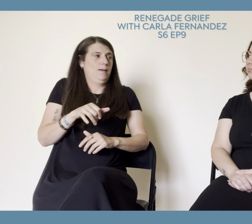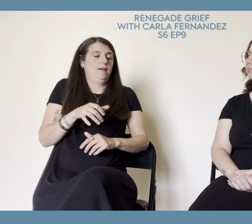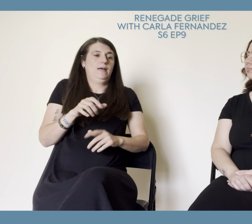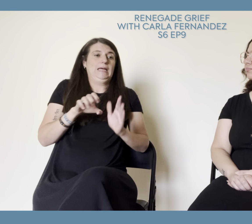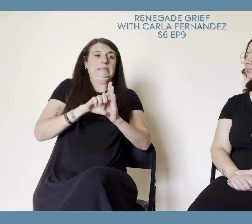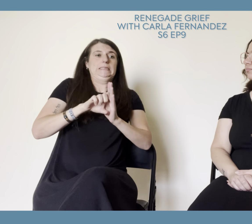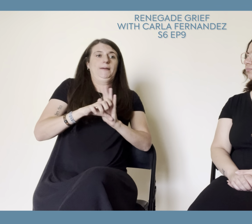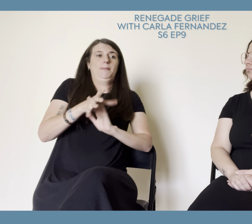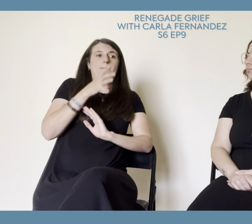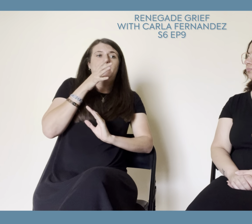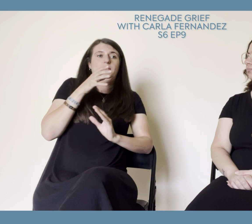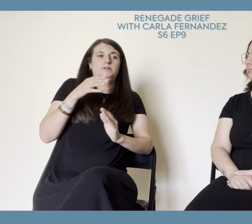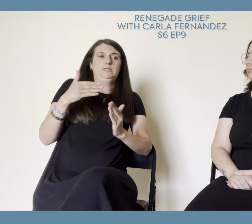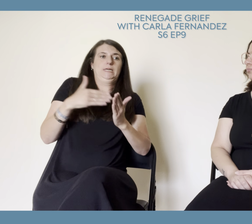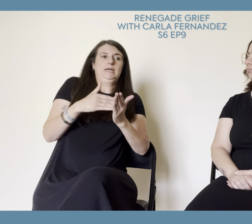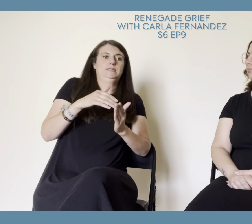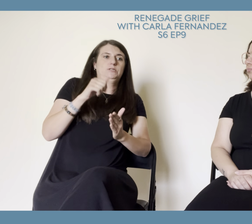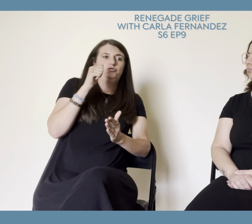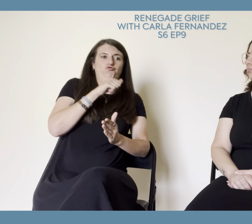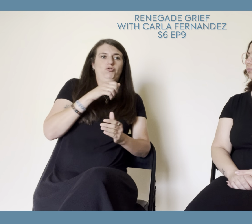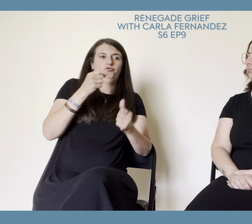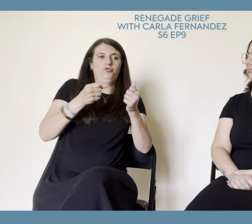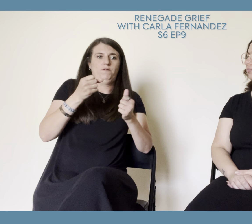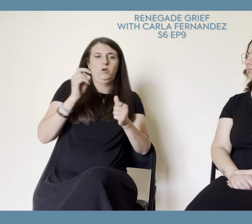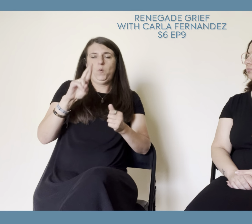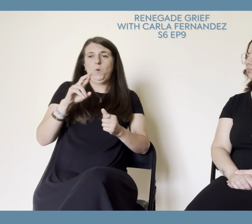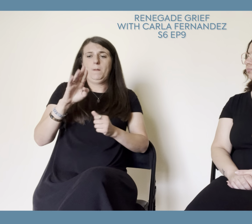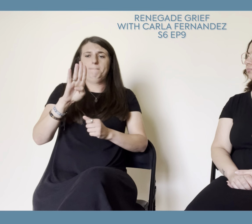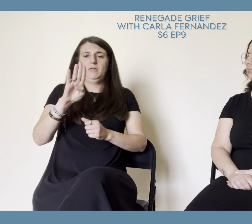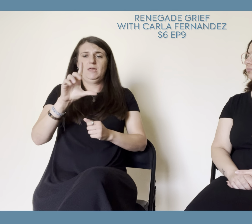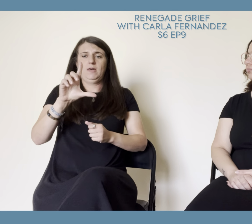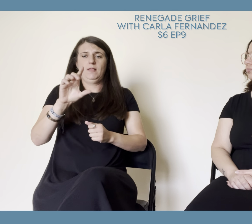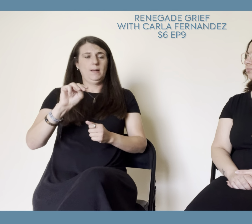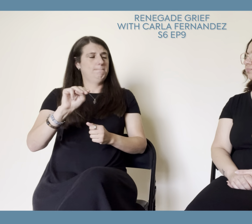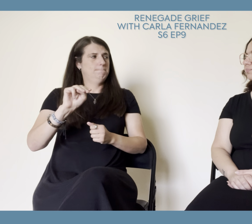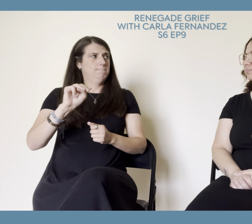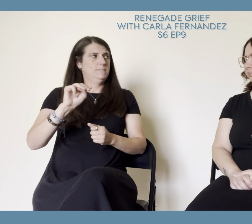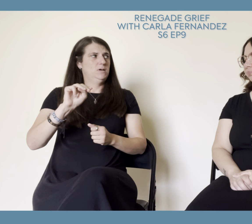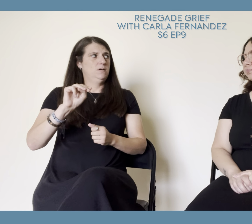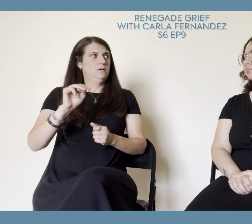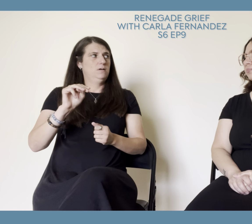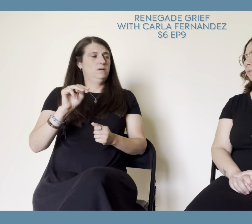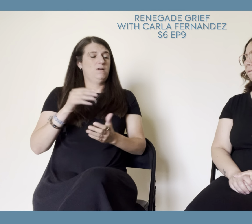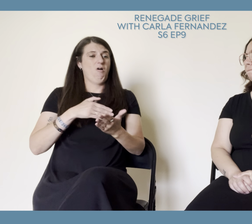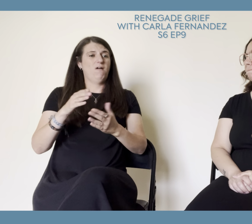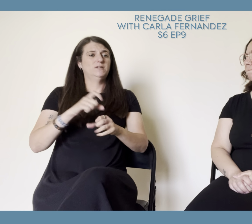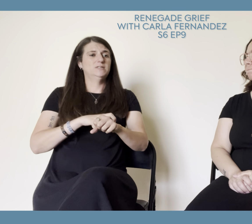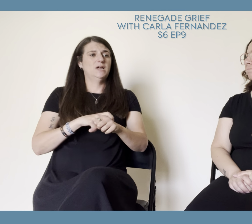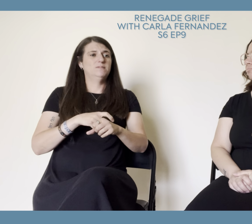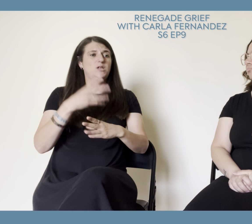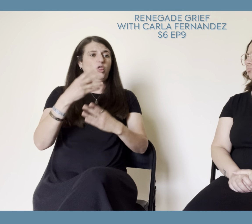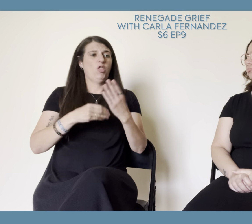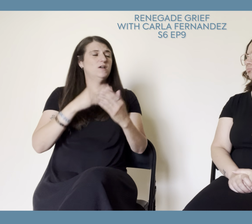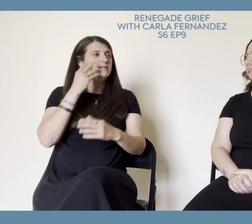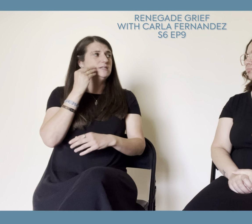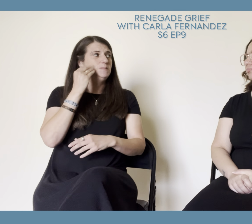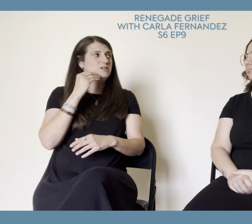Driving. We look at the movement for Black Lives. So often, a loss experience can become jet